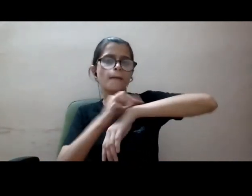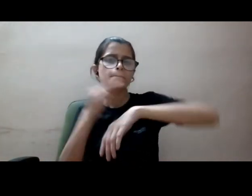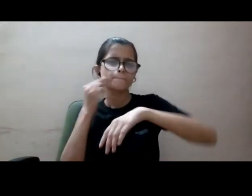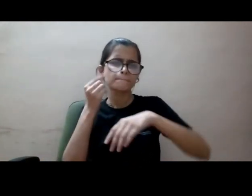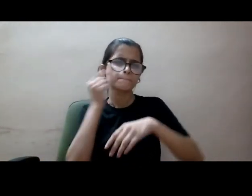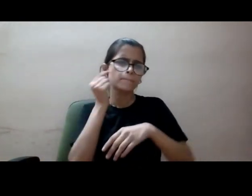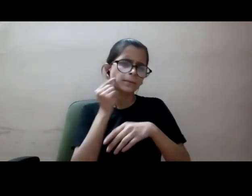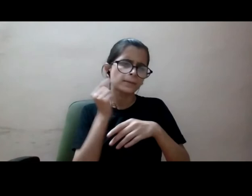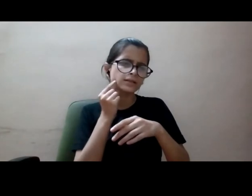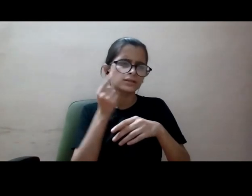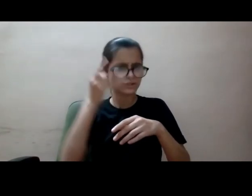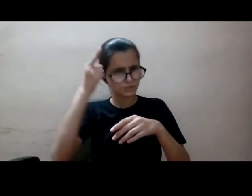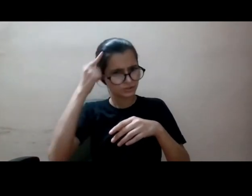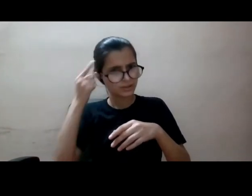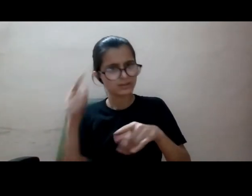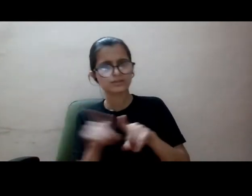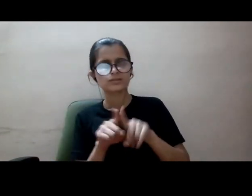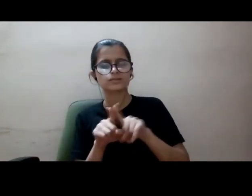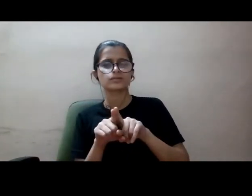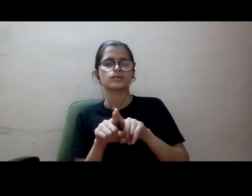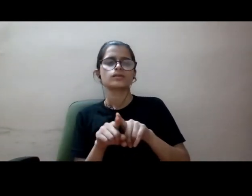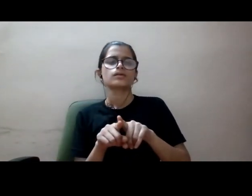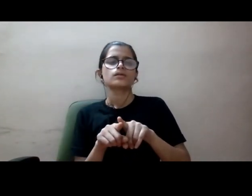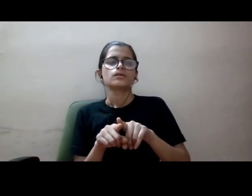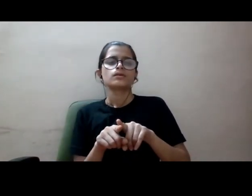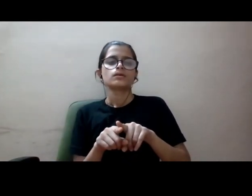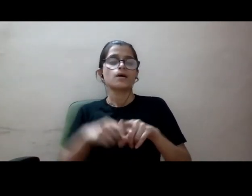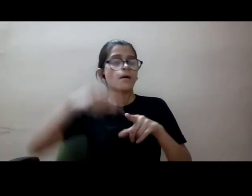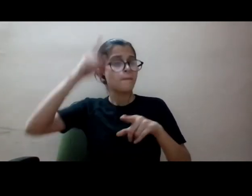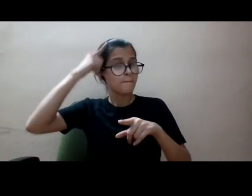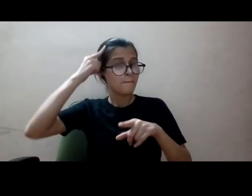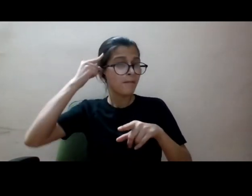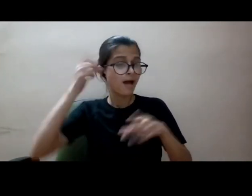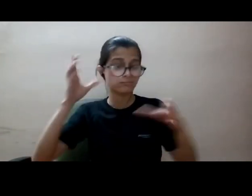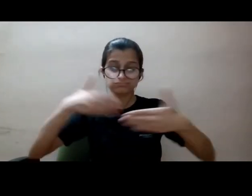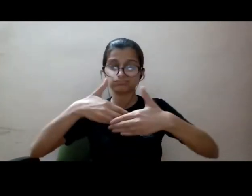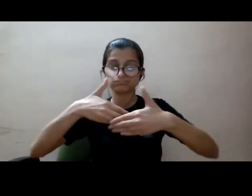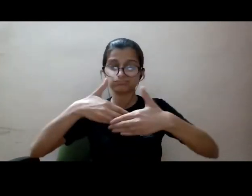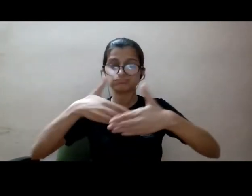this ranking that goes on within, you know, Black culture.